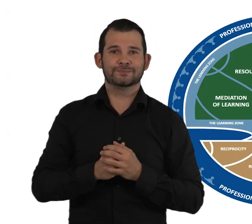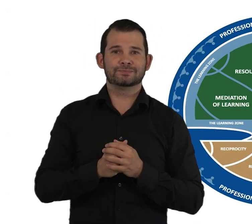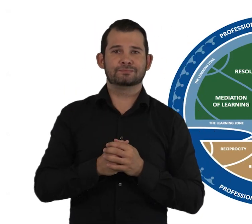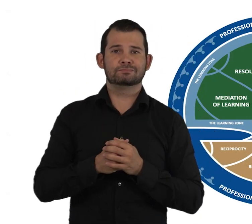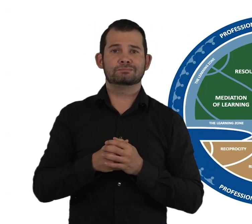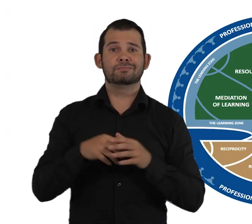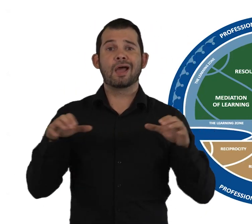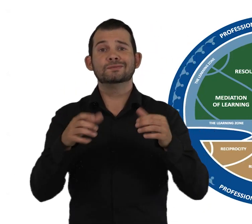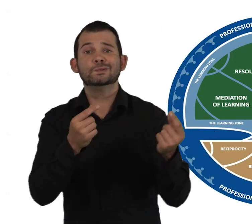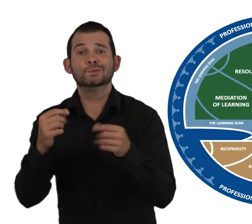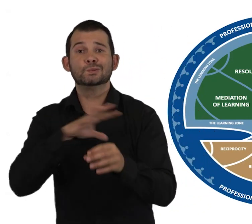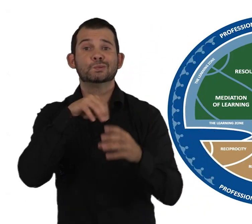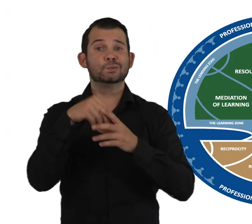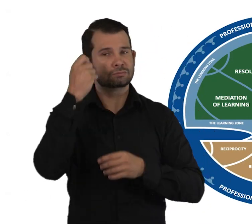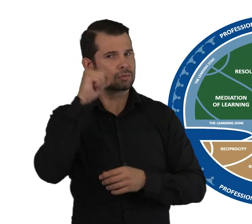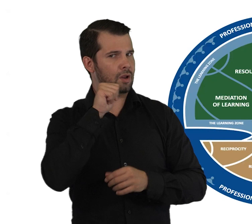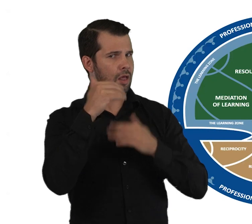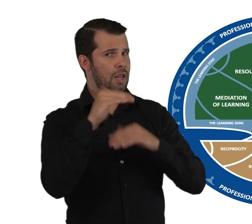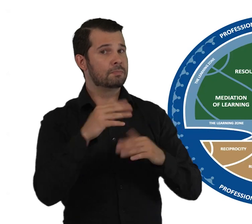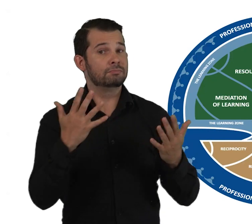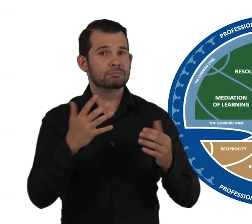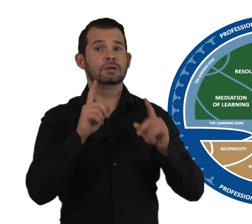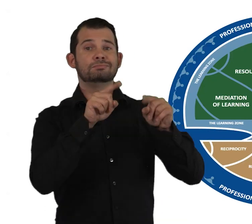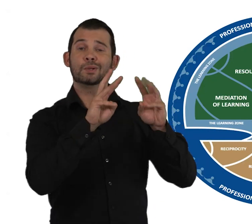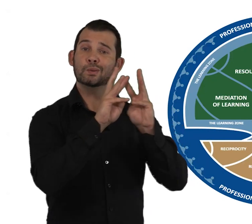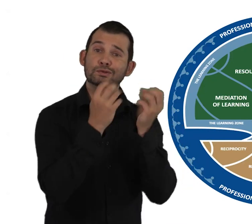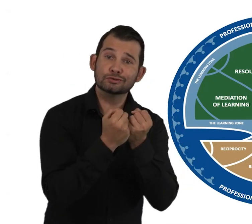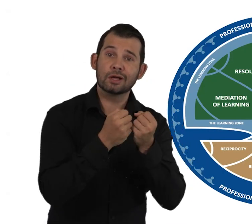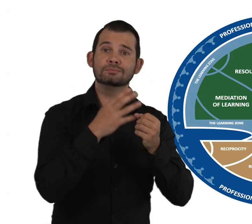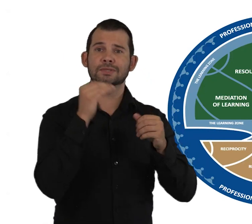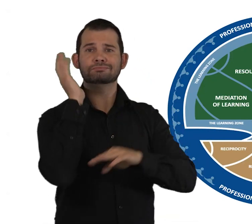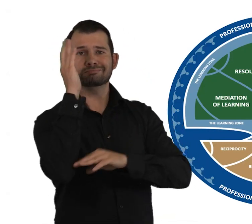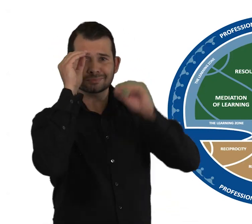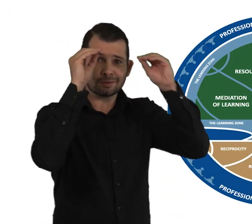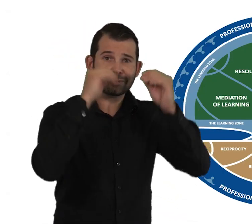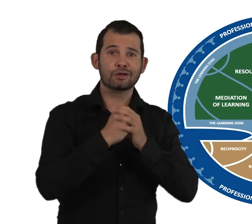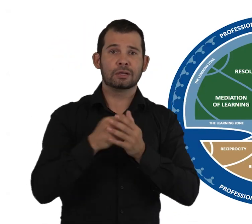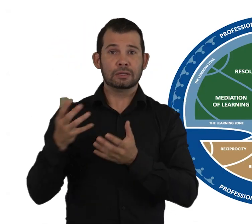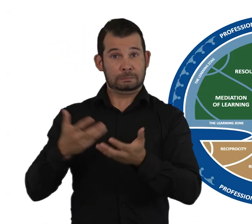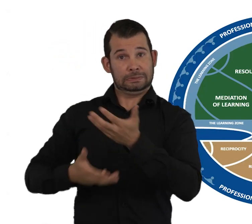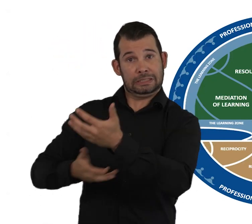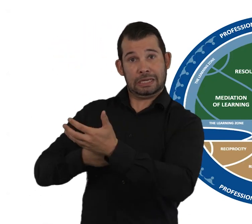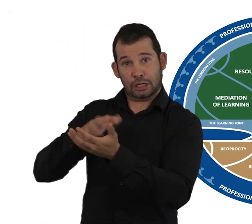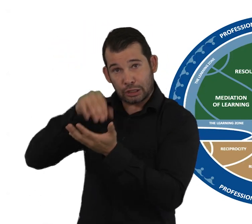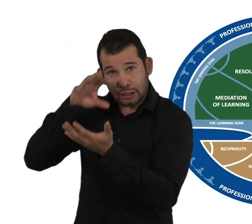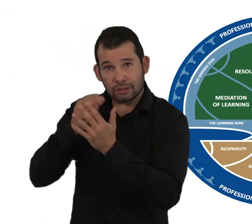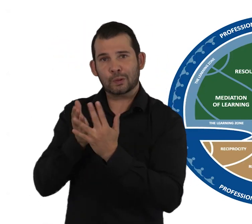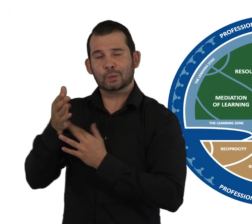Activities include, but are not limited to, attending workshops and seminars, mediated learning via peer